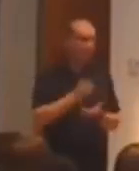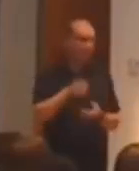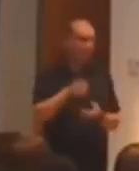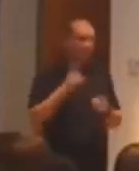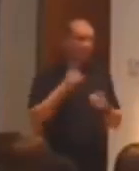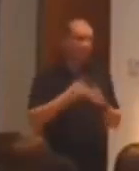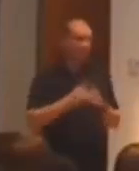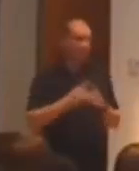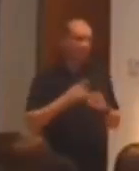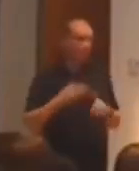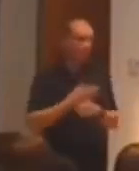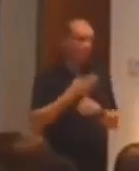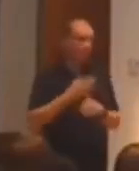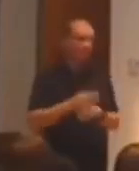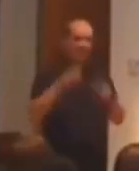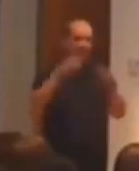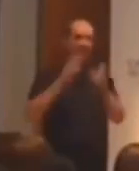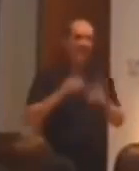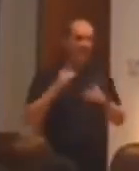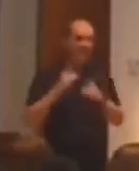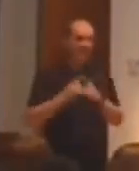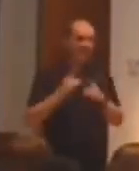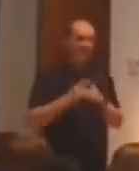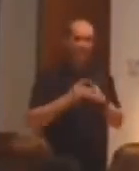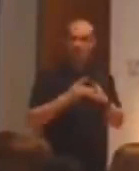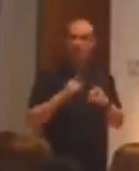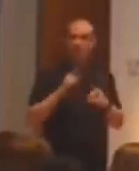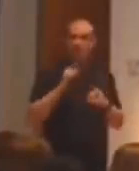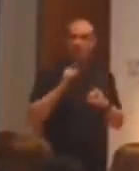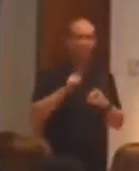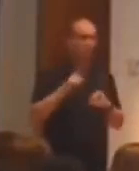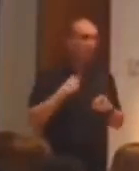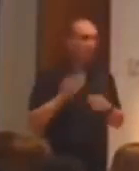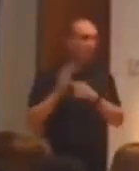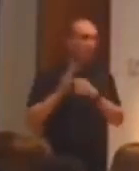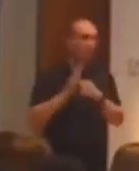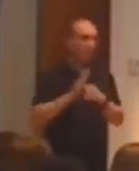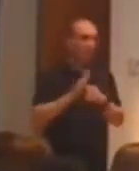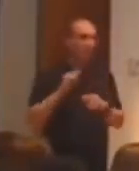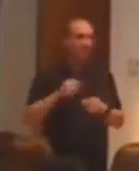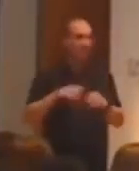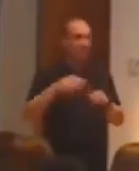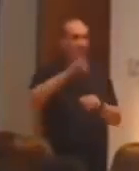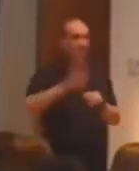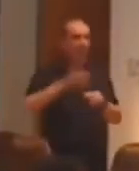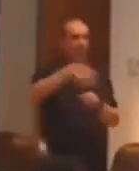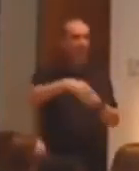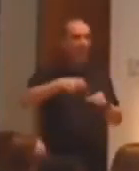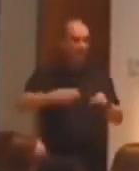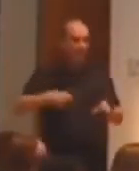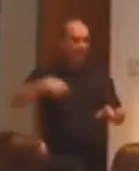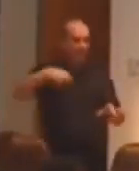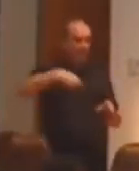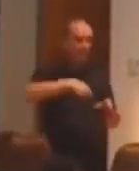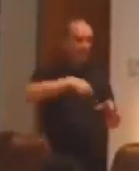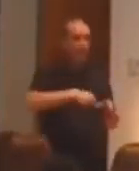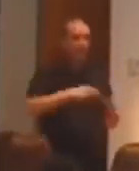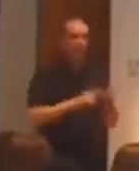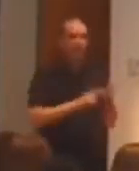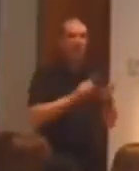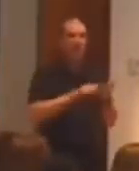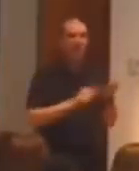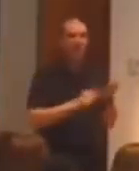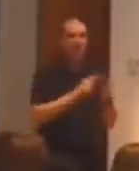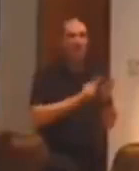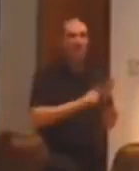sex is illustrated by a video of a banana being dipped into Nutella, then withdrawn. Pornography,